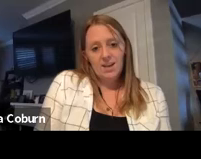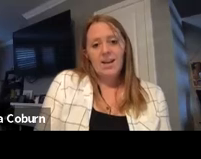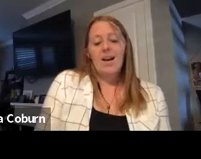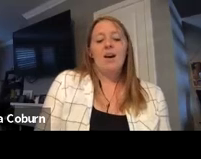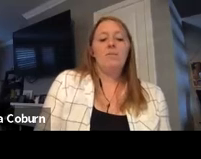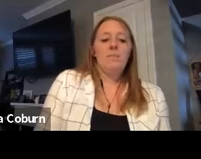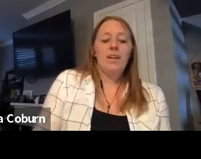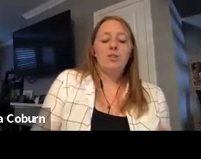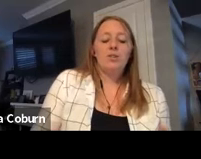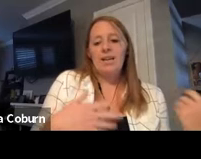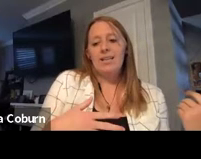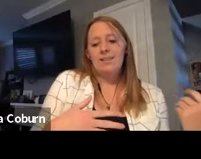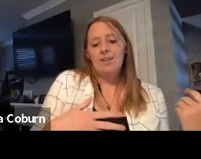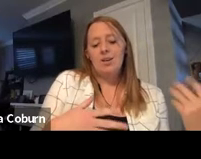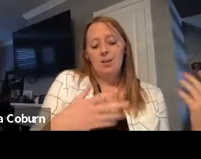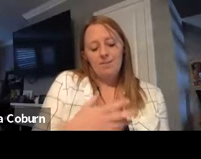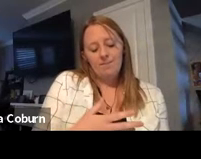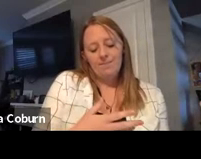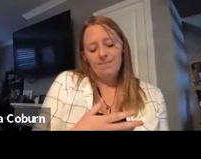him. Like trying,